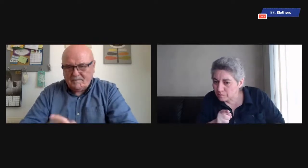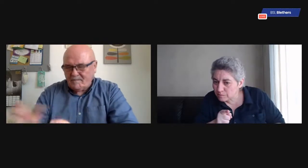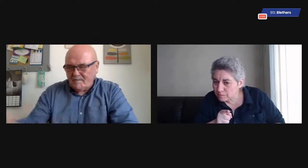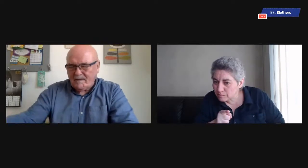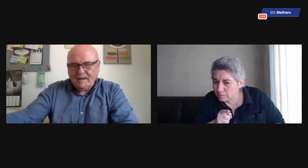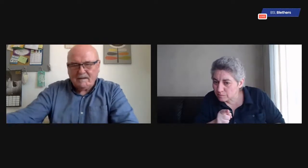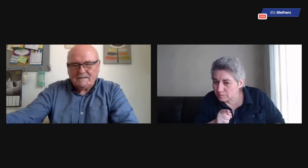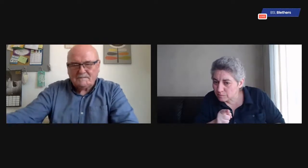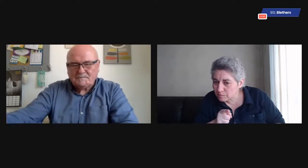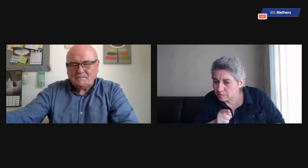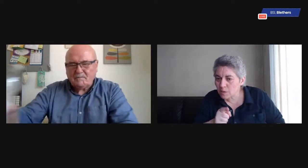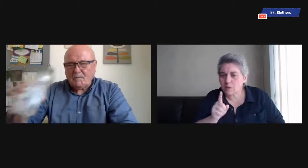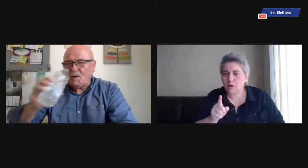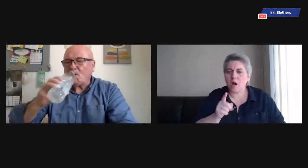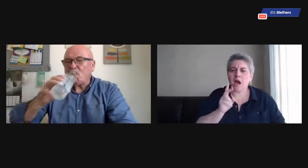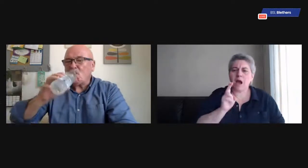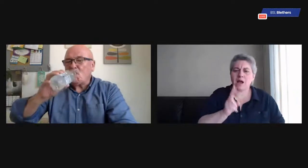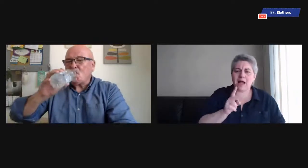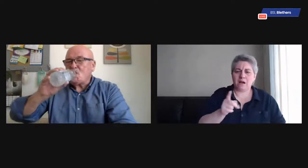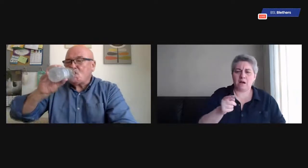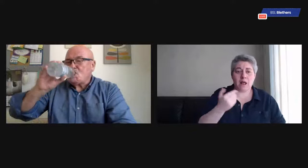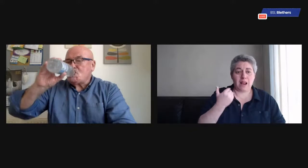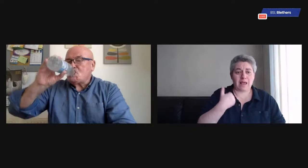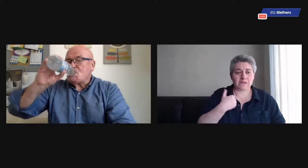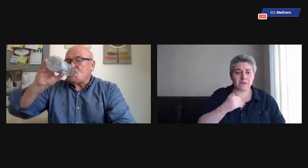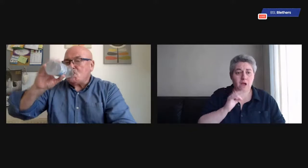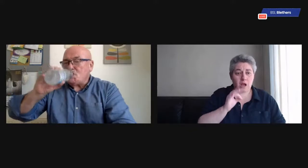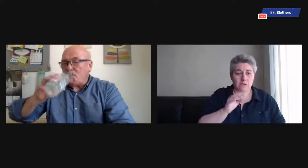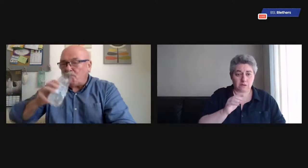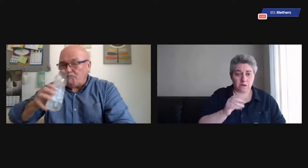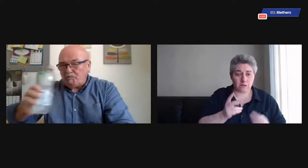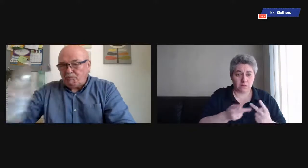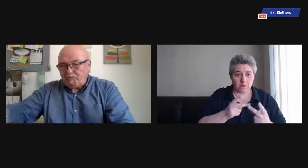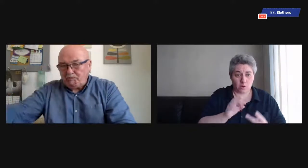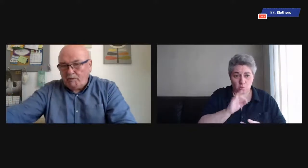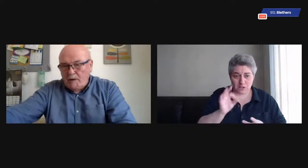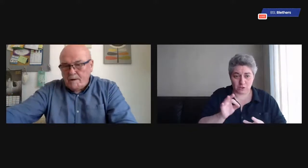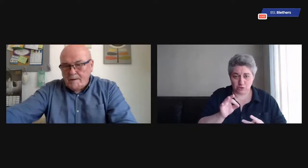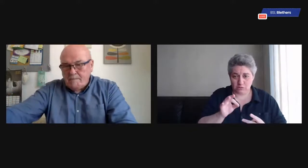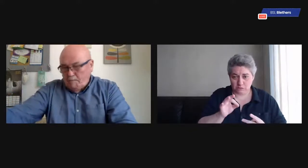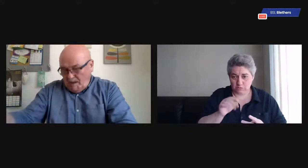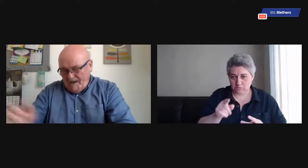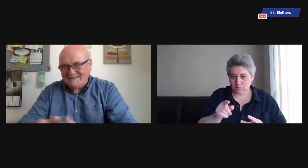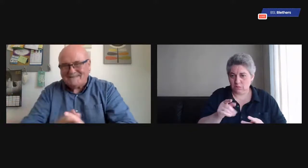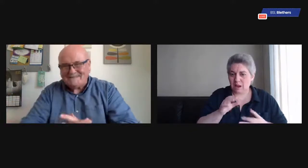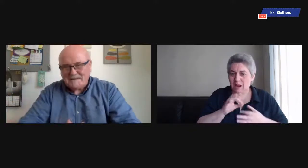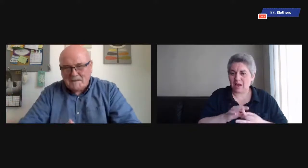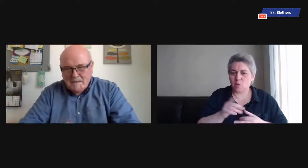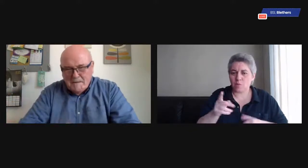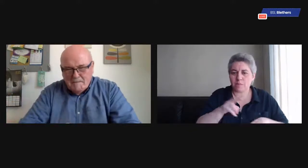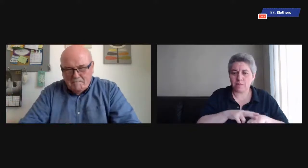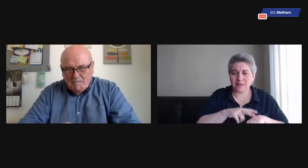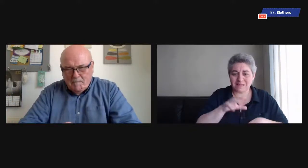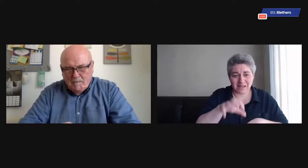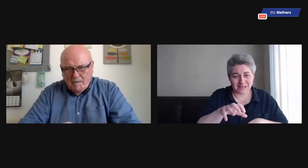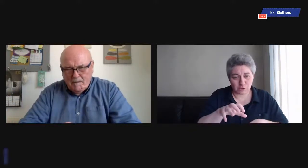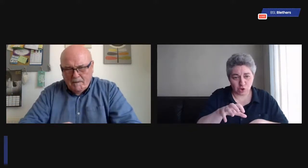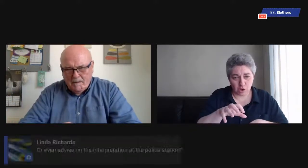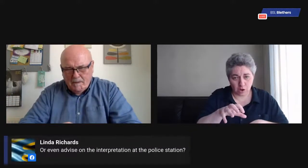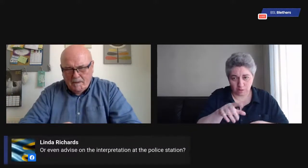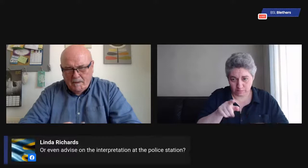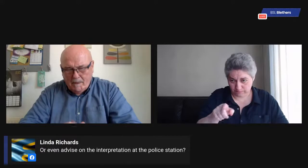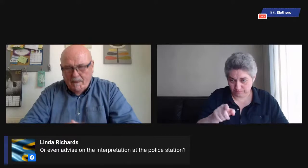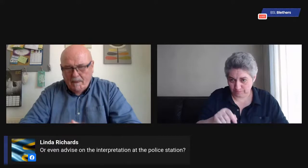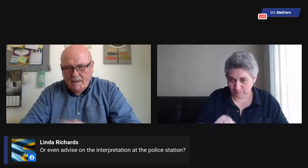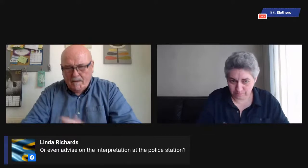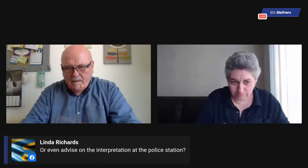context that they're saying it in. Okay, thank you, Craig. Again, another question from Linda, and this